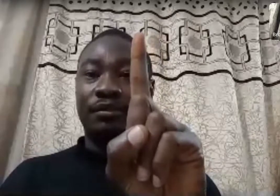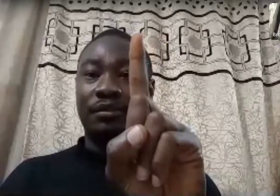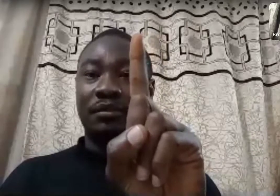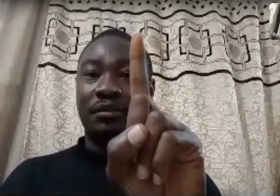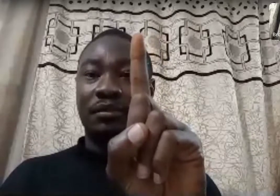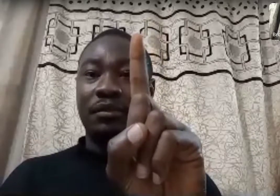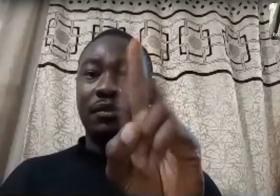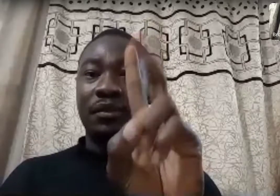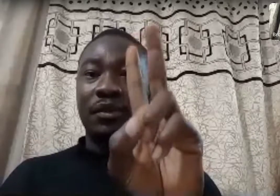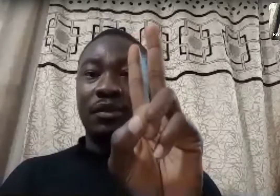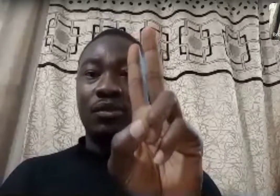2,